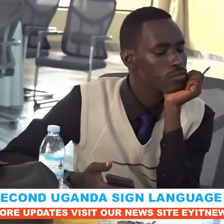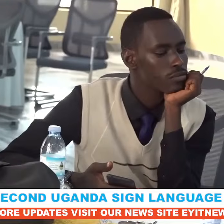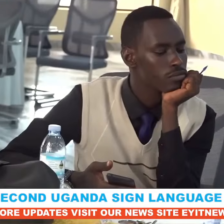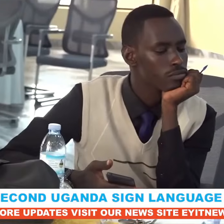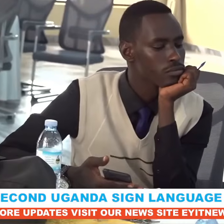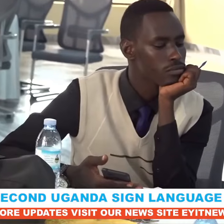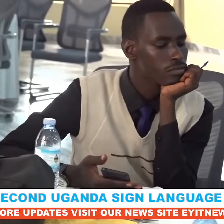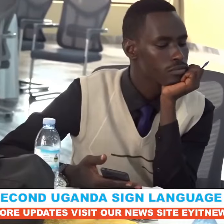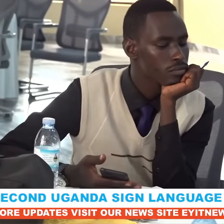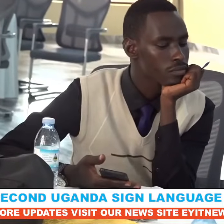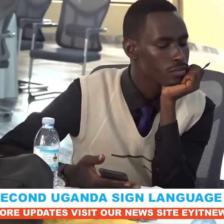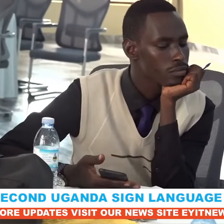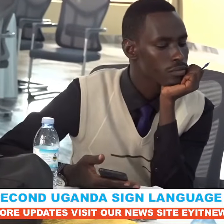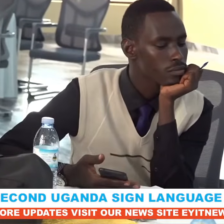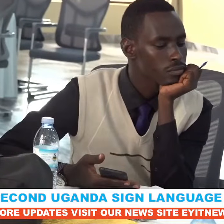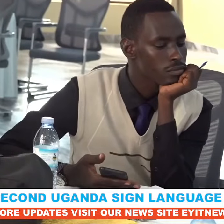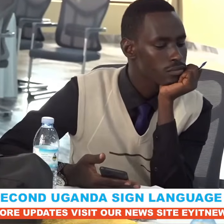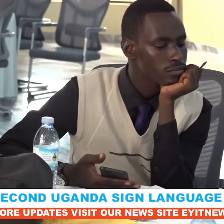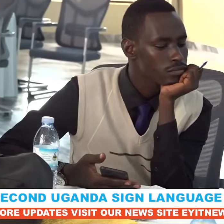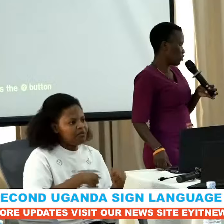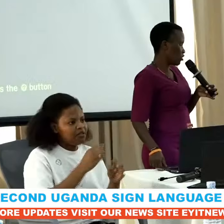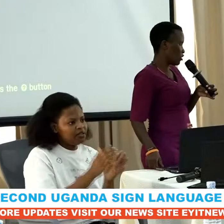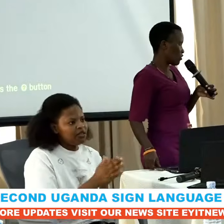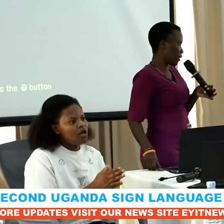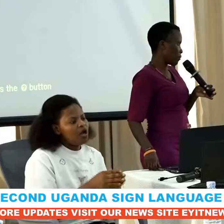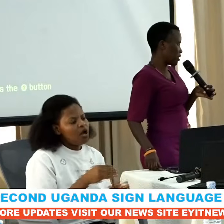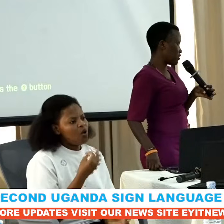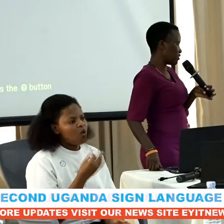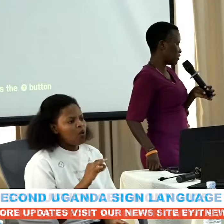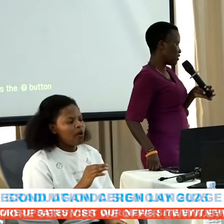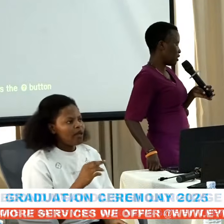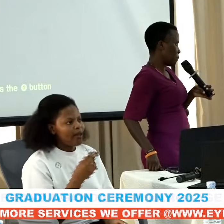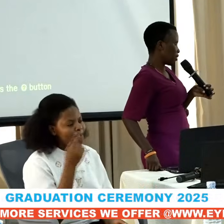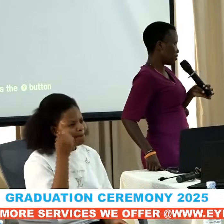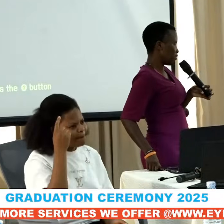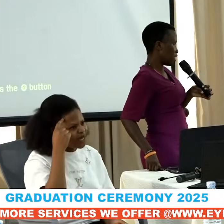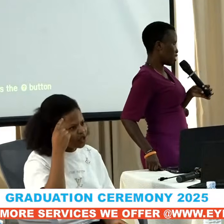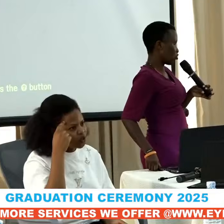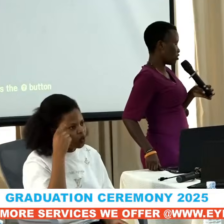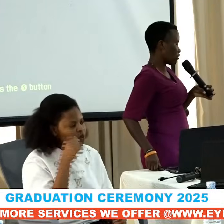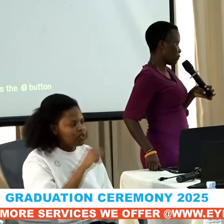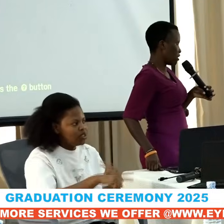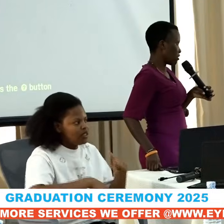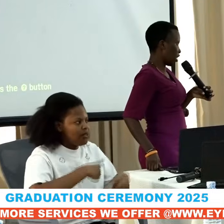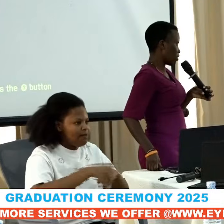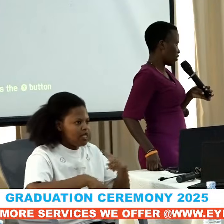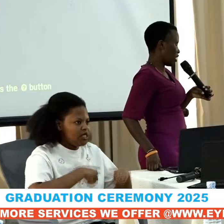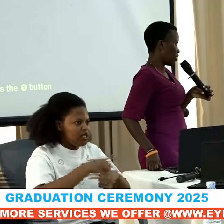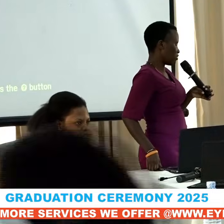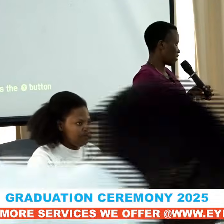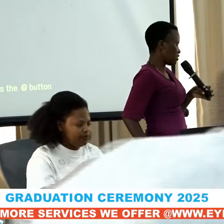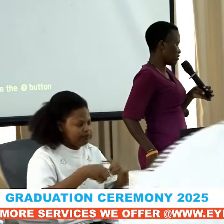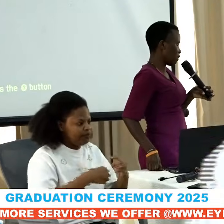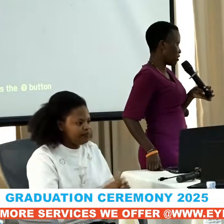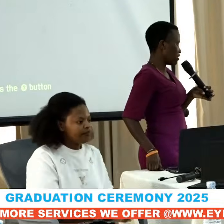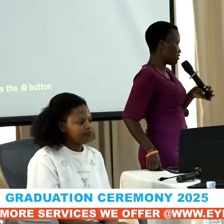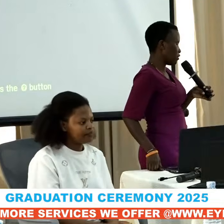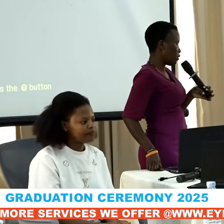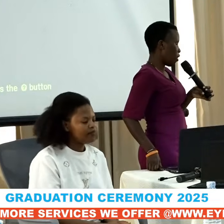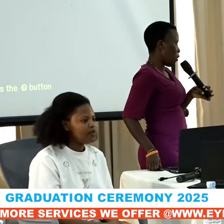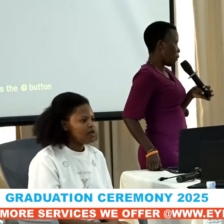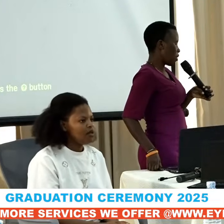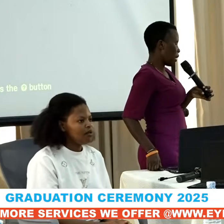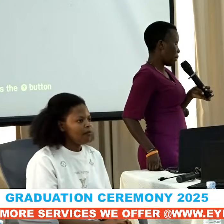intellectual disability or a mental disability. But intellectual disability is that